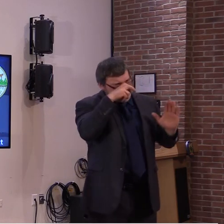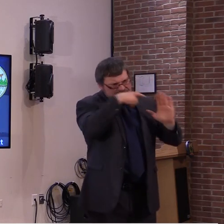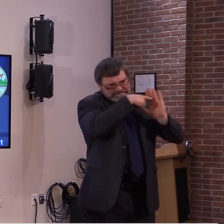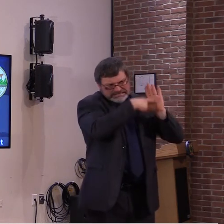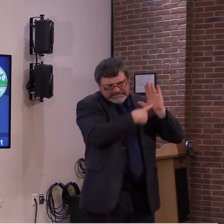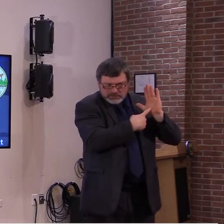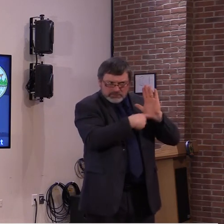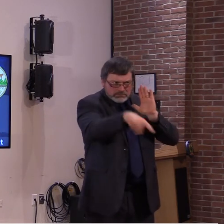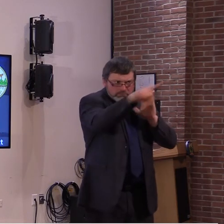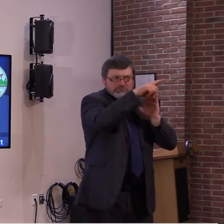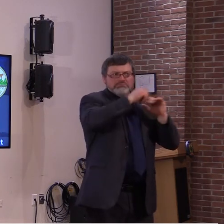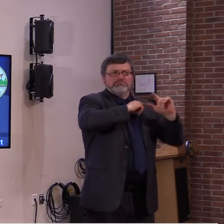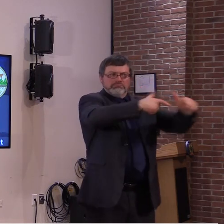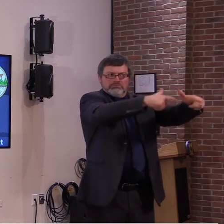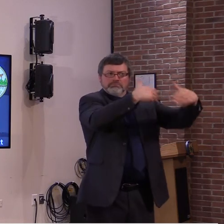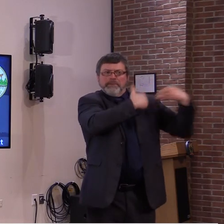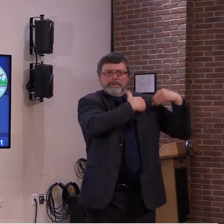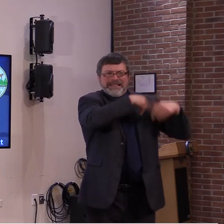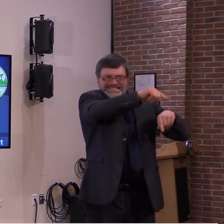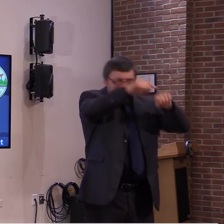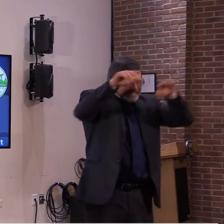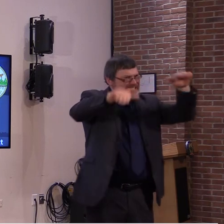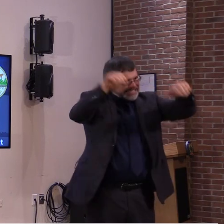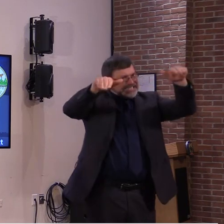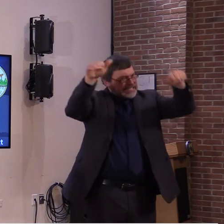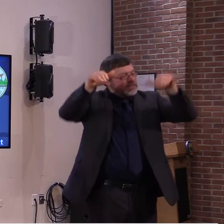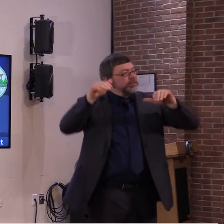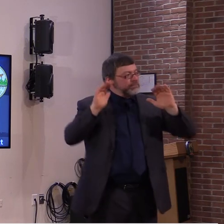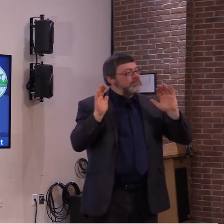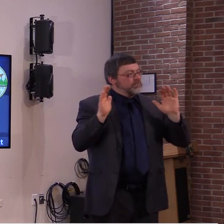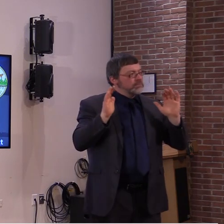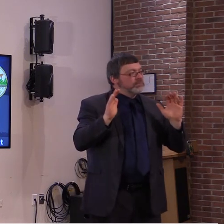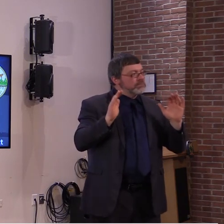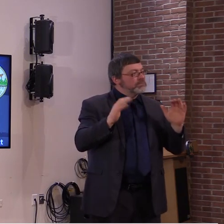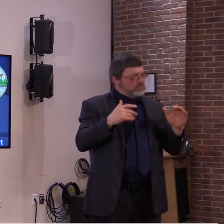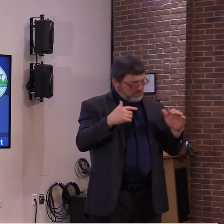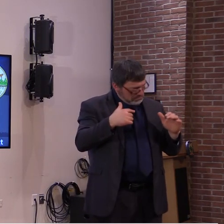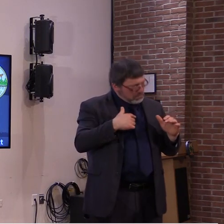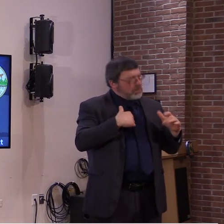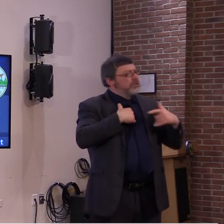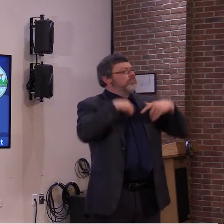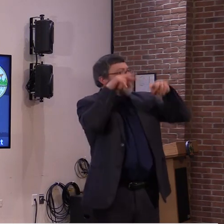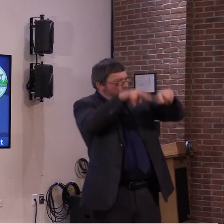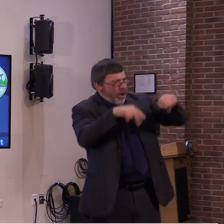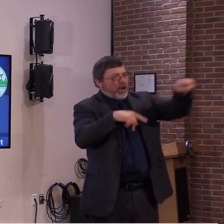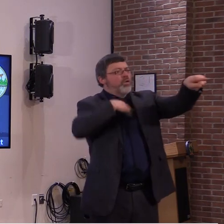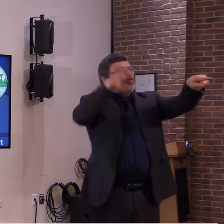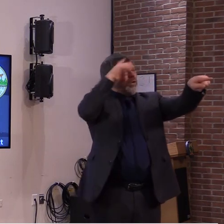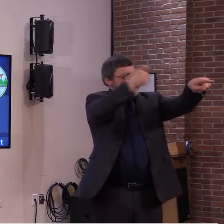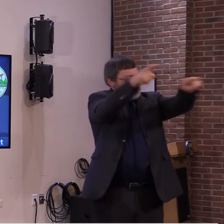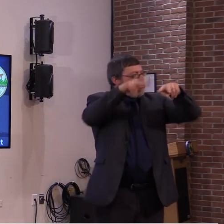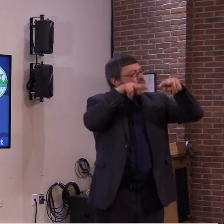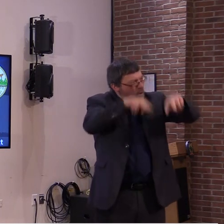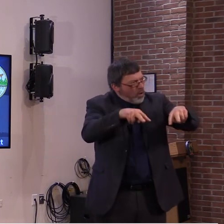direct correlation between the number of cases in the ski areas with increased activity.